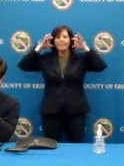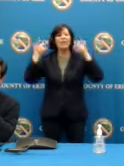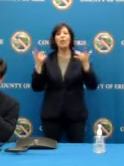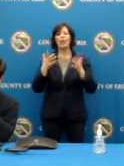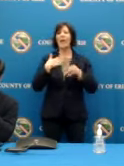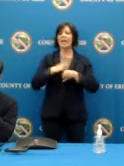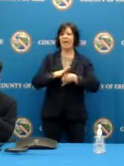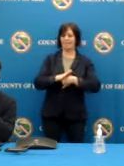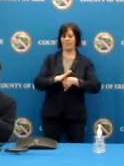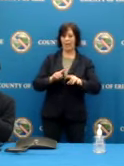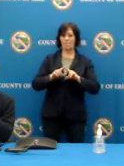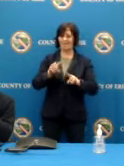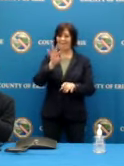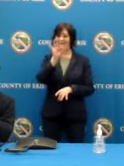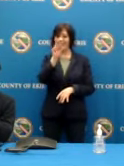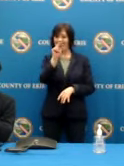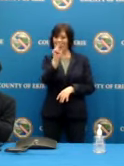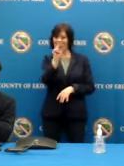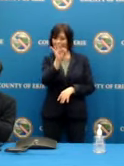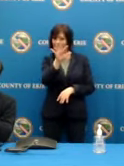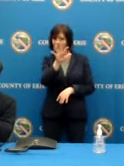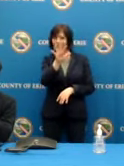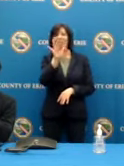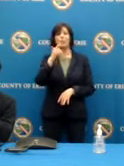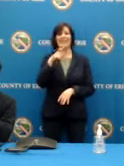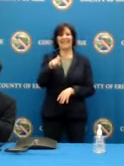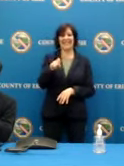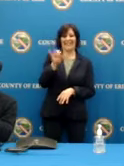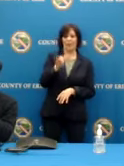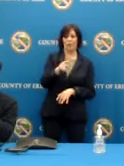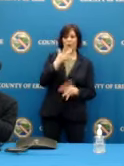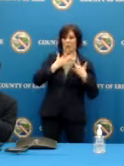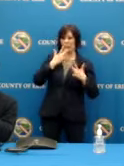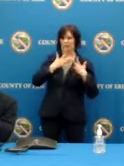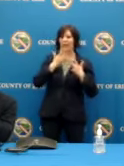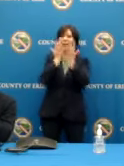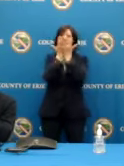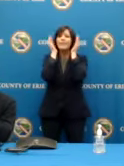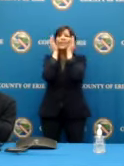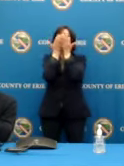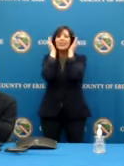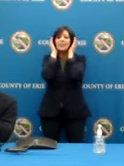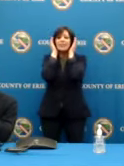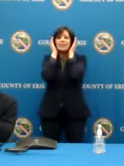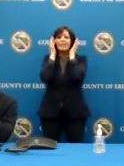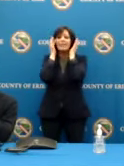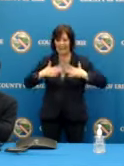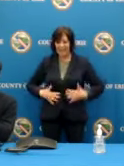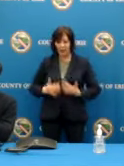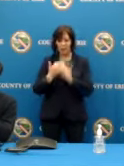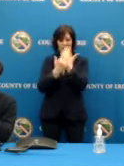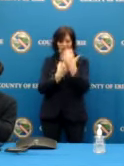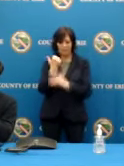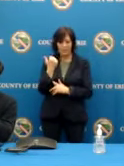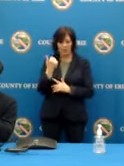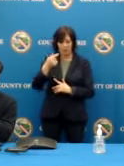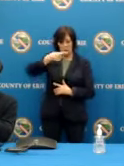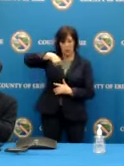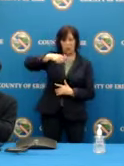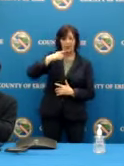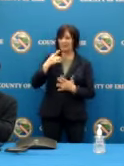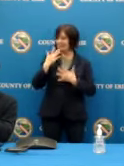this. But the N95s were the big one that was a fear, as well as face shields. Gowns and gloves. We ourselves are getting